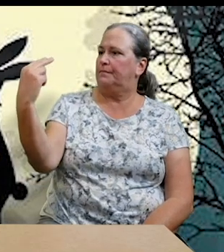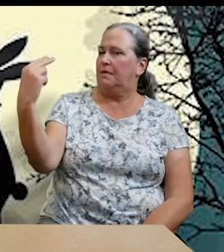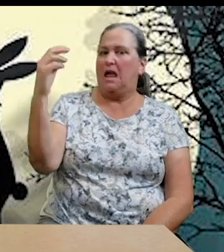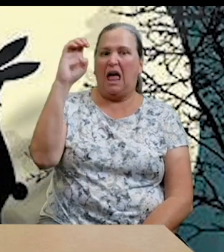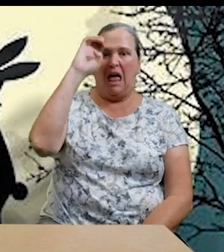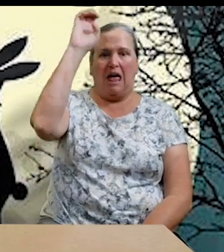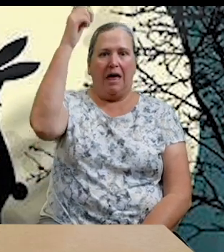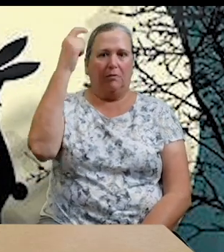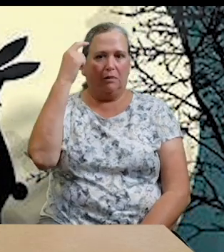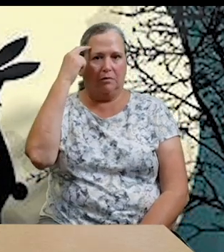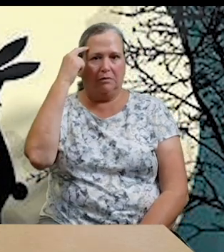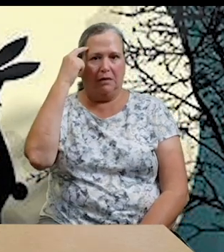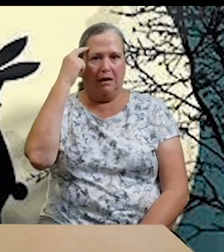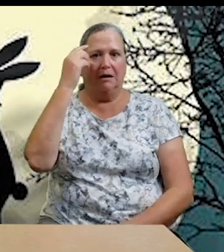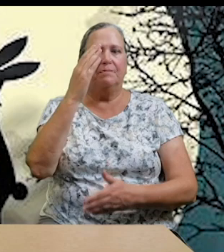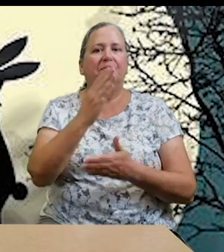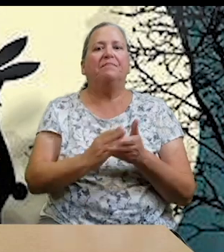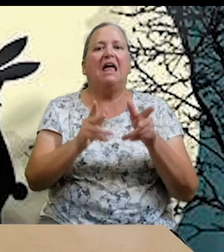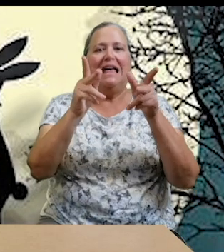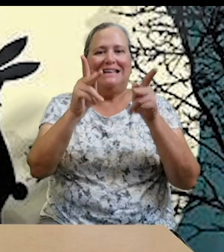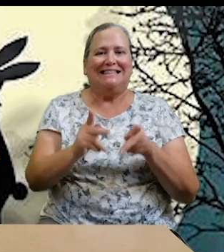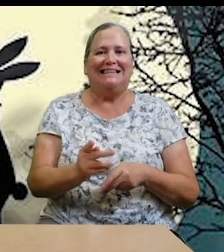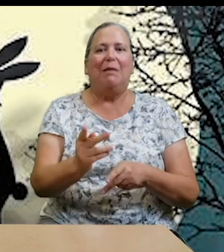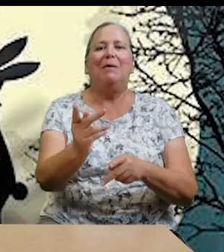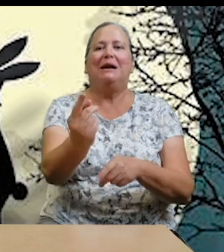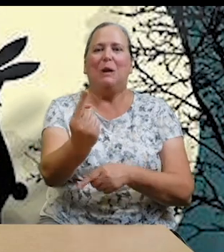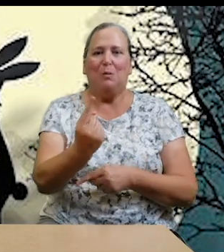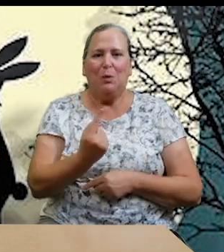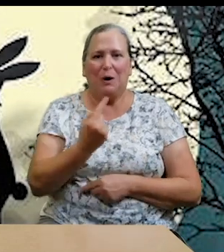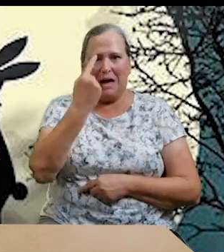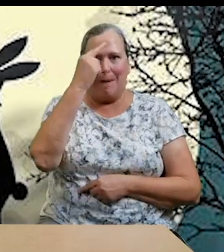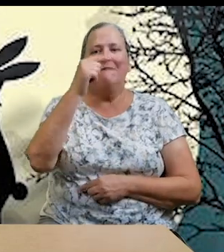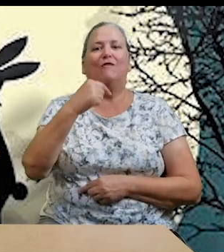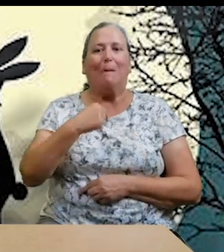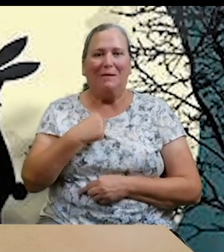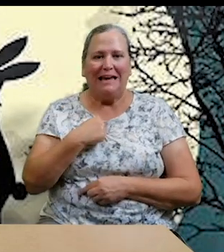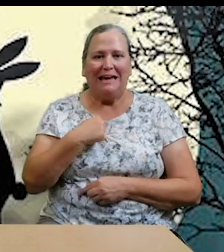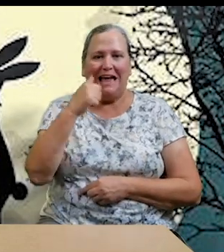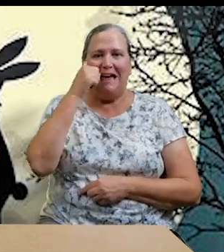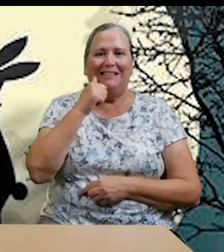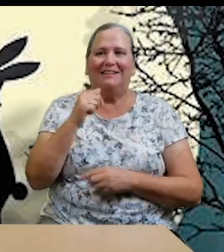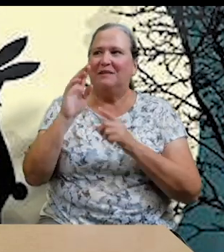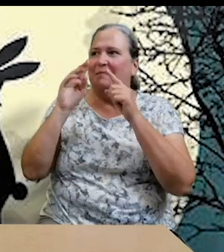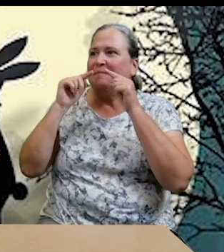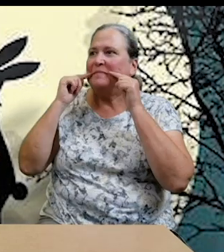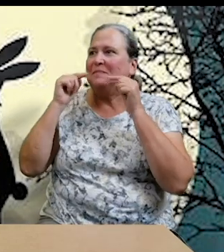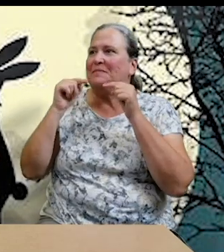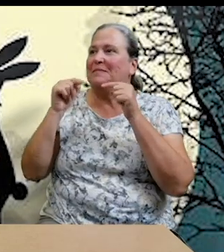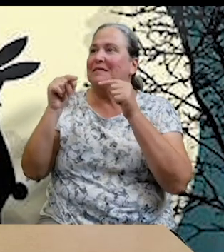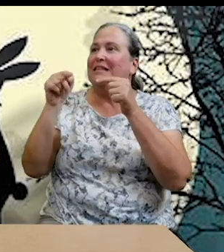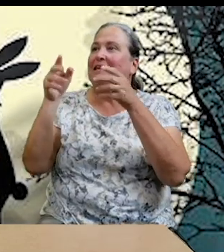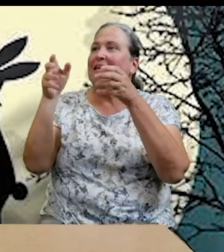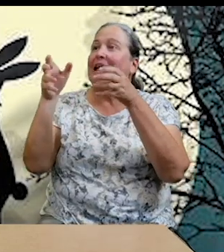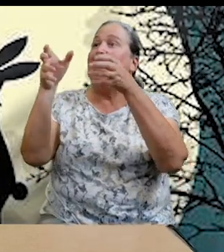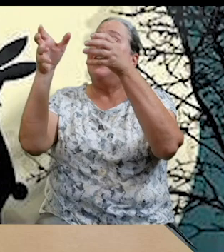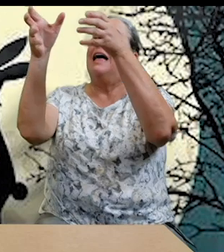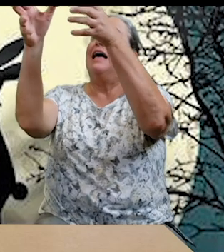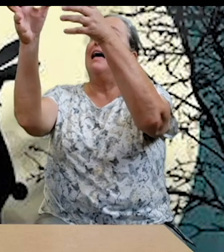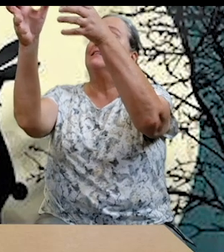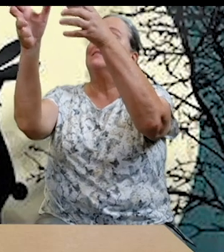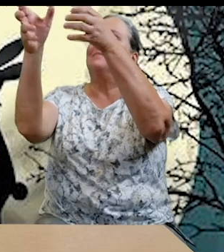will come for me." The little girl smiled, and then she stood on her tippy toes and took Edward off the